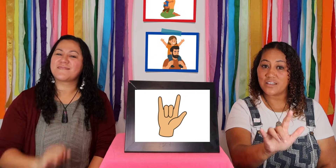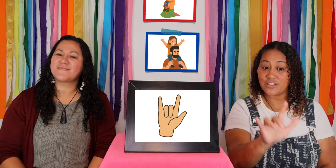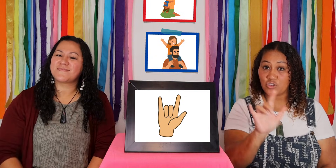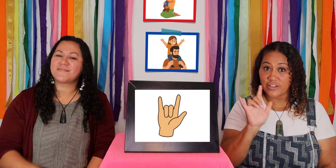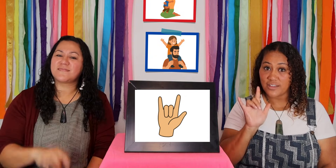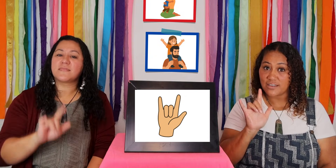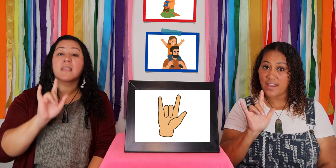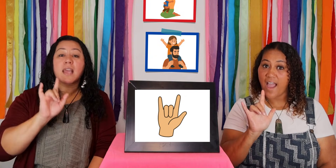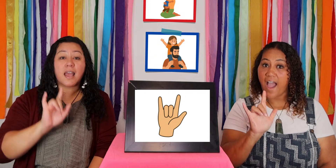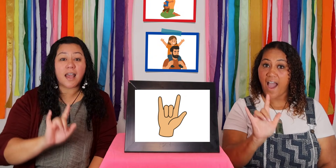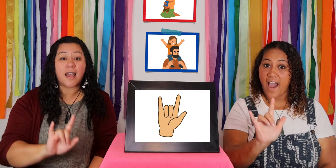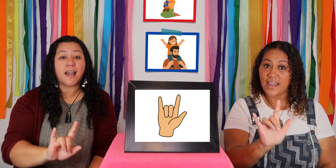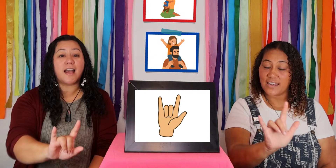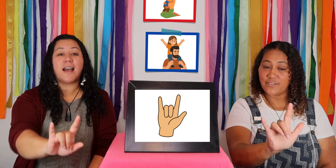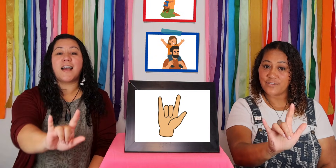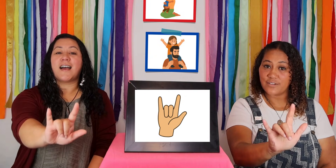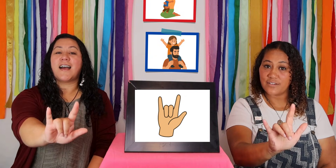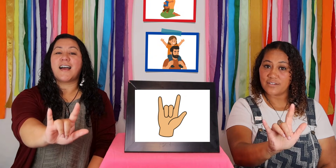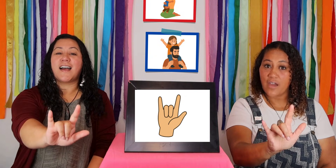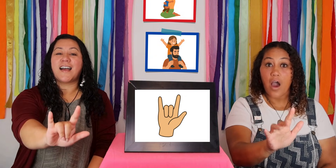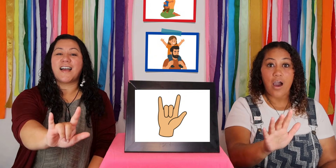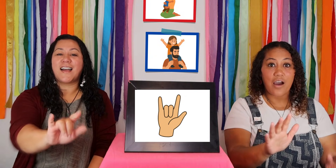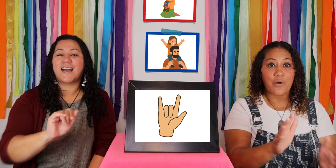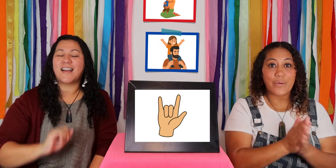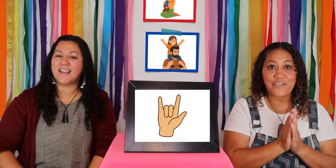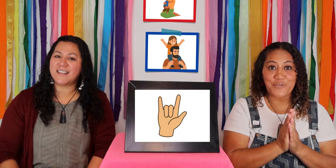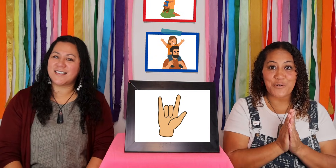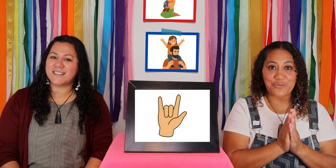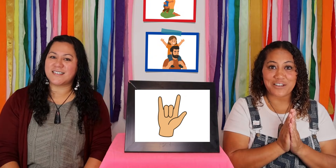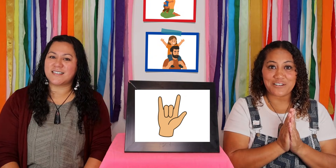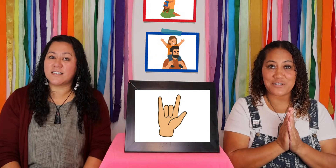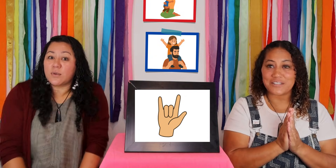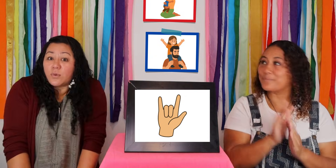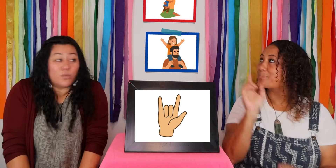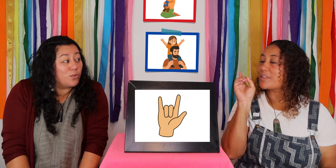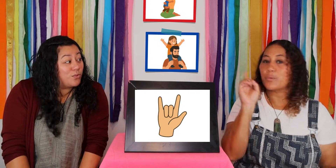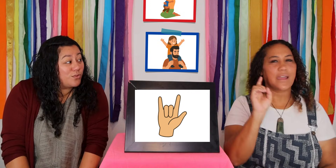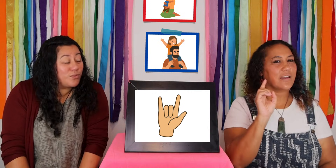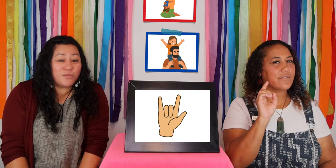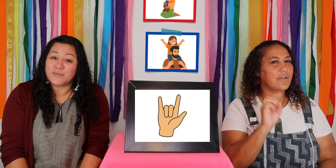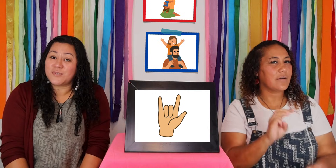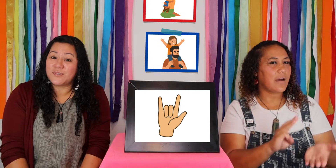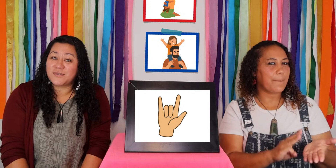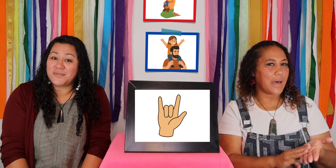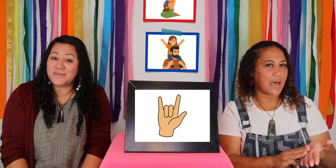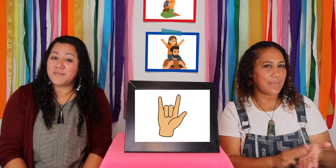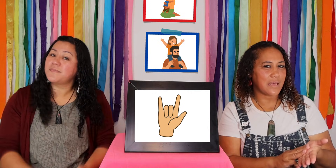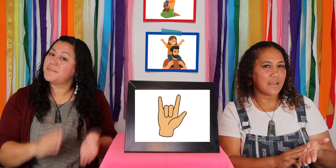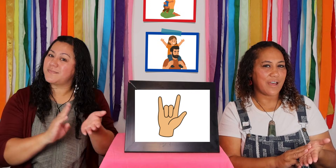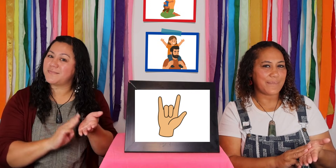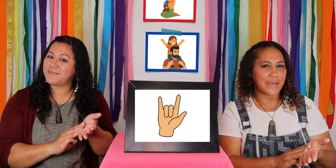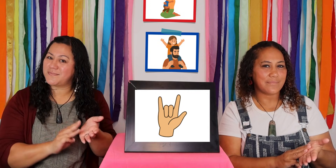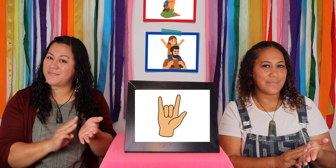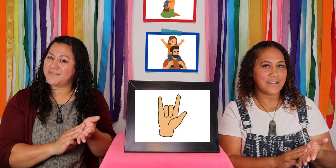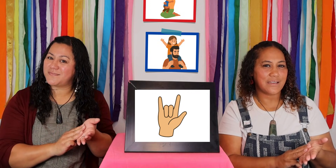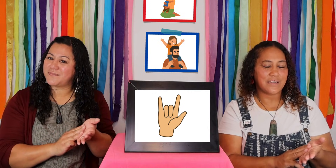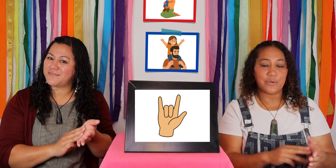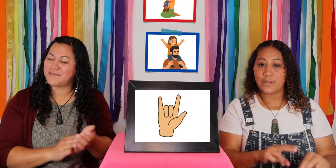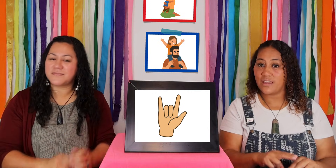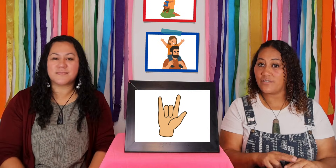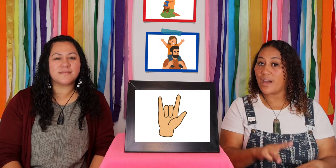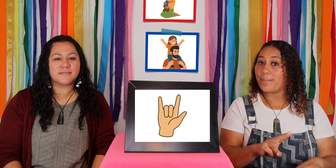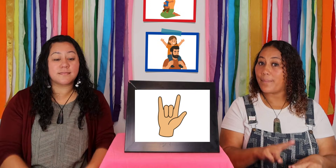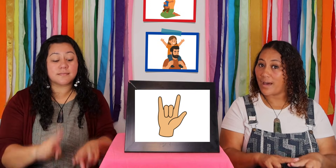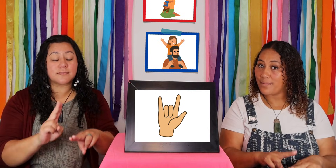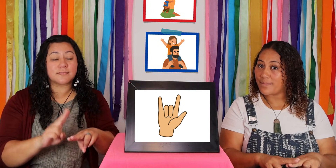Language. Can you try that? I love you. We have all 3 clues. We have a mama, a mum.